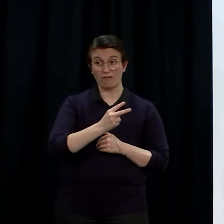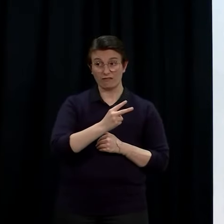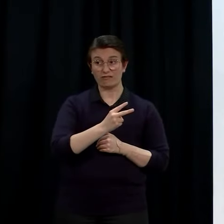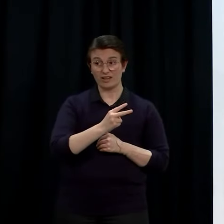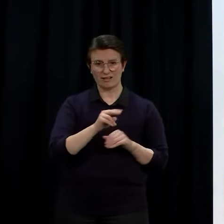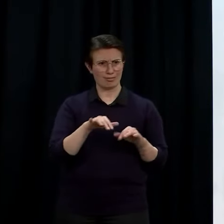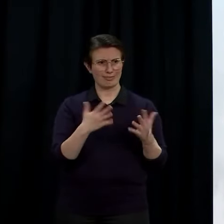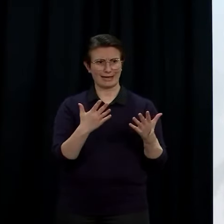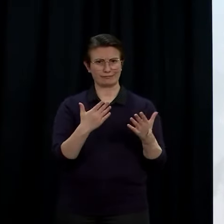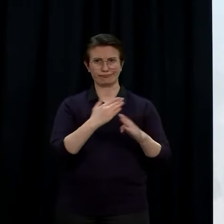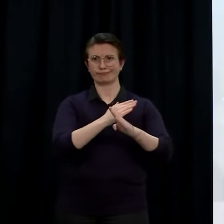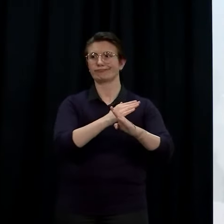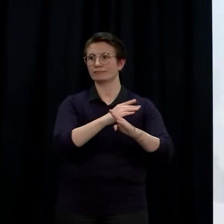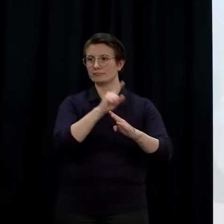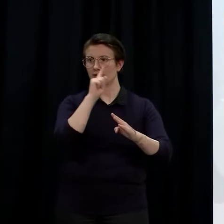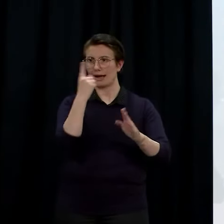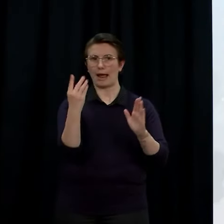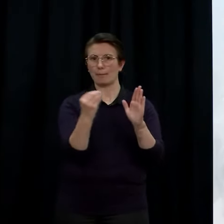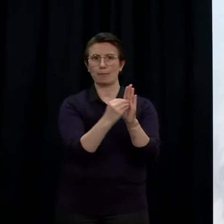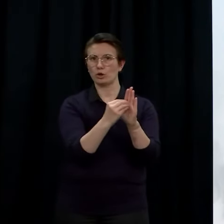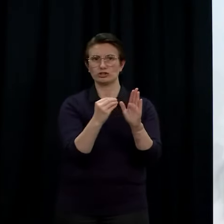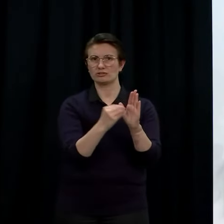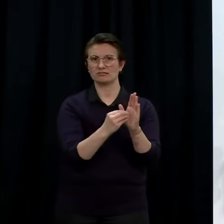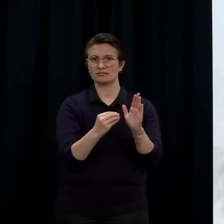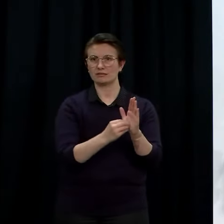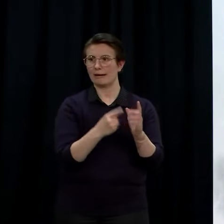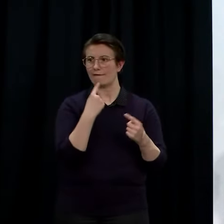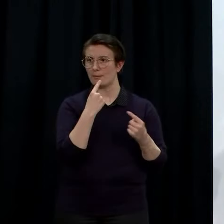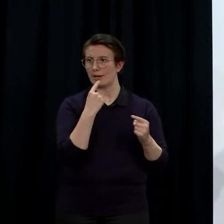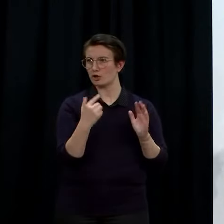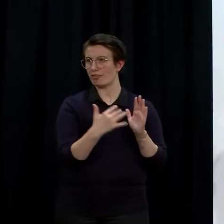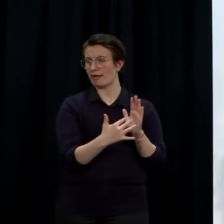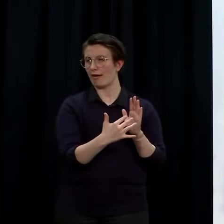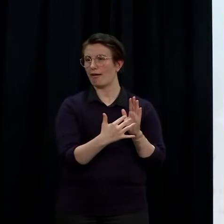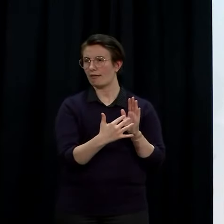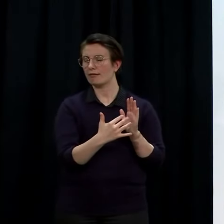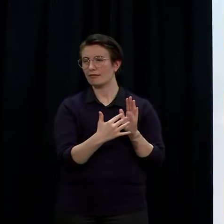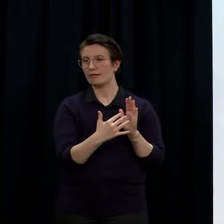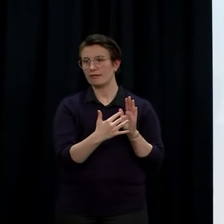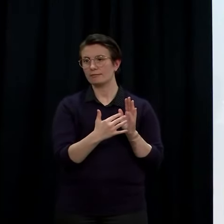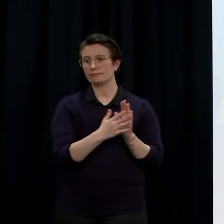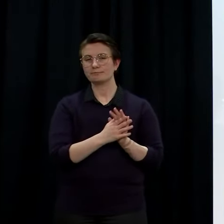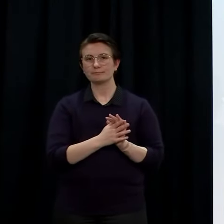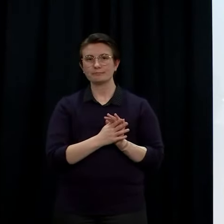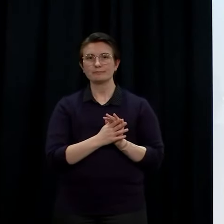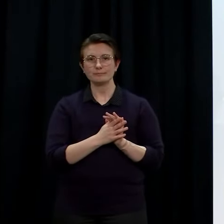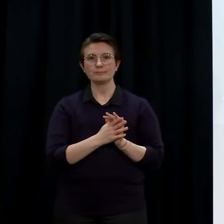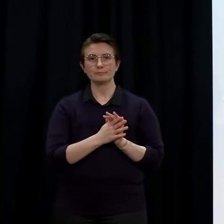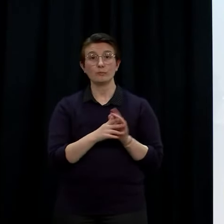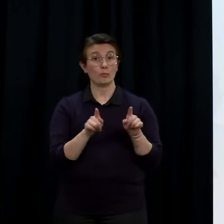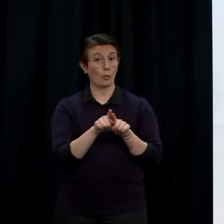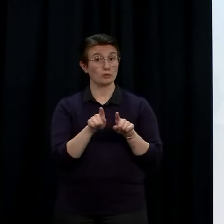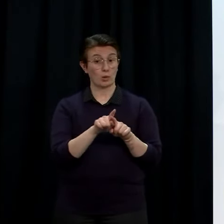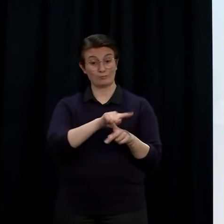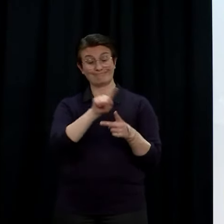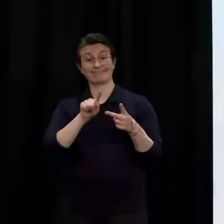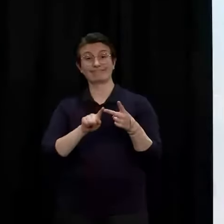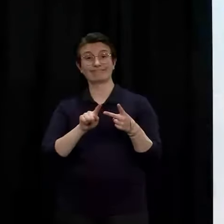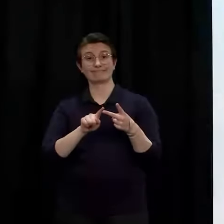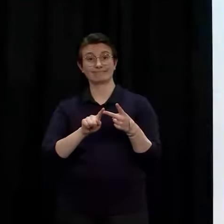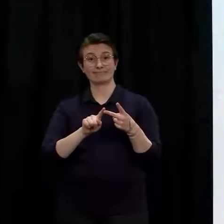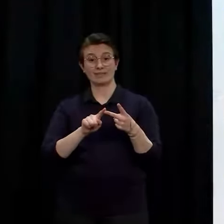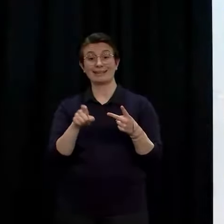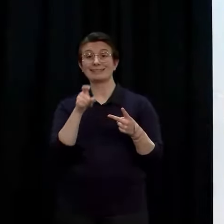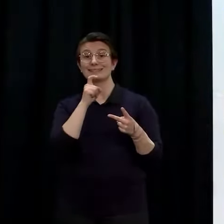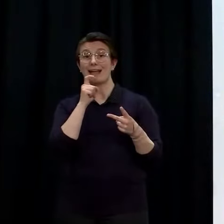or over, then they cannot cannot be included in the COVID immunisation register. And also there is a requirement on the staff